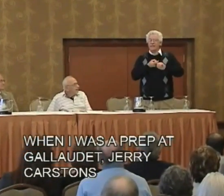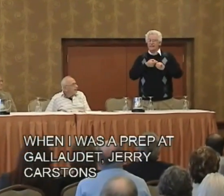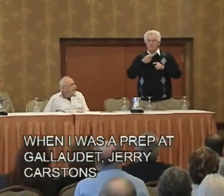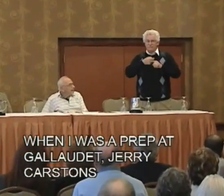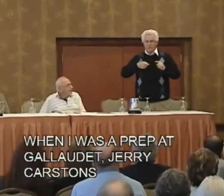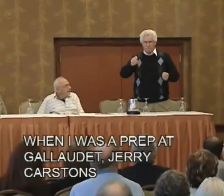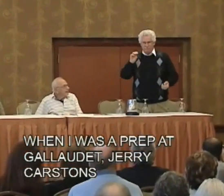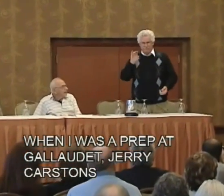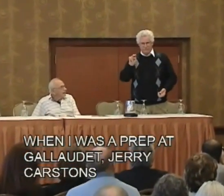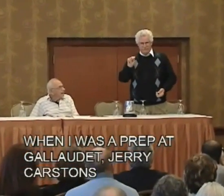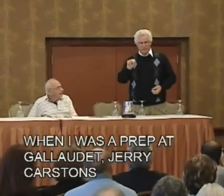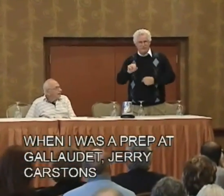when I was a prep at Gallaudet